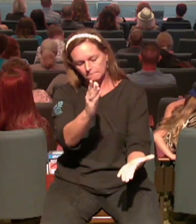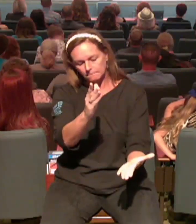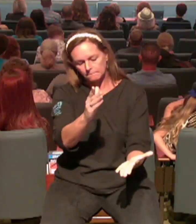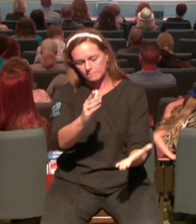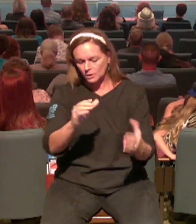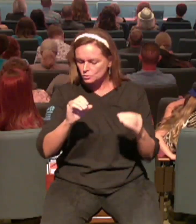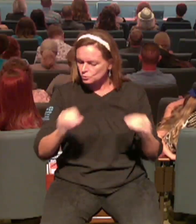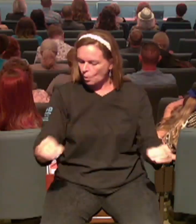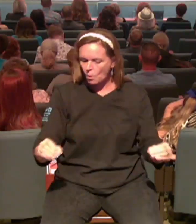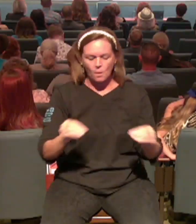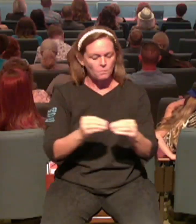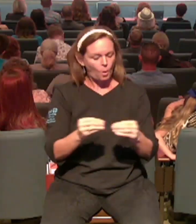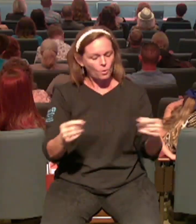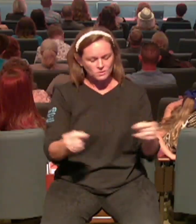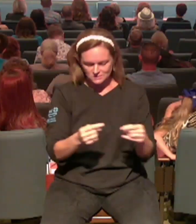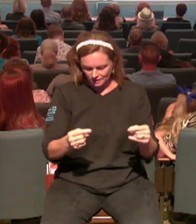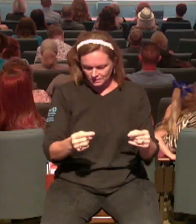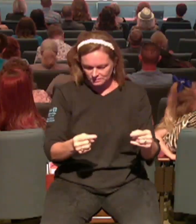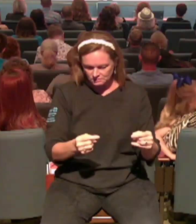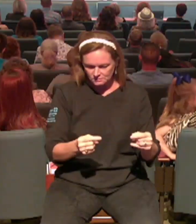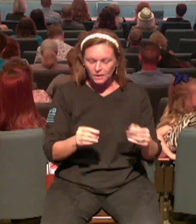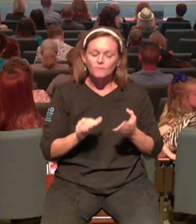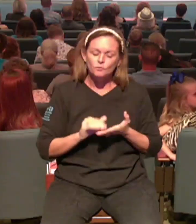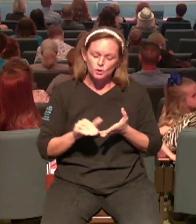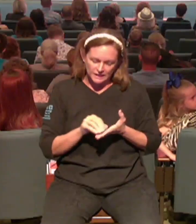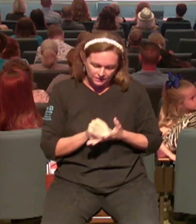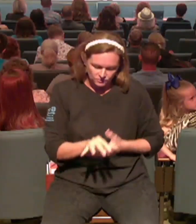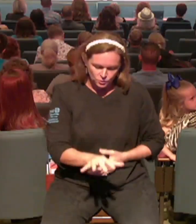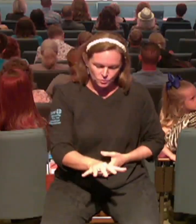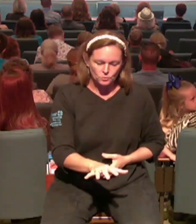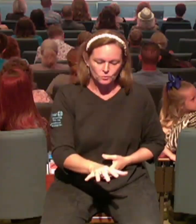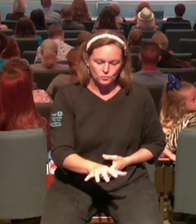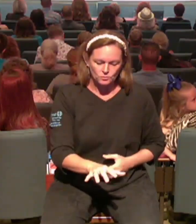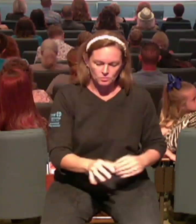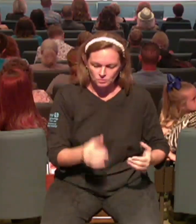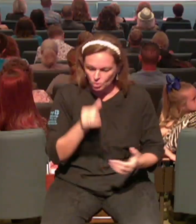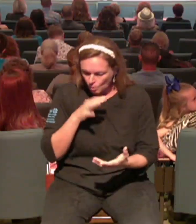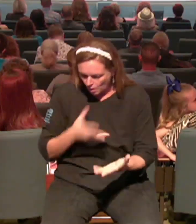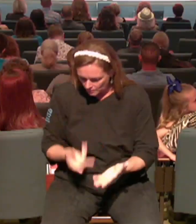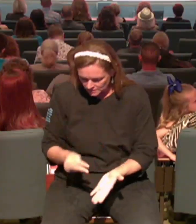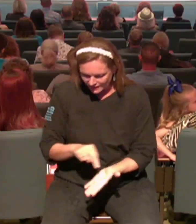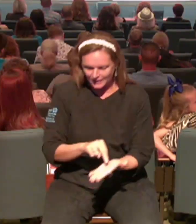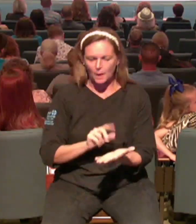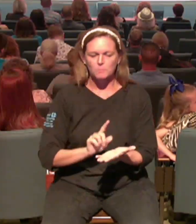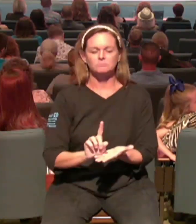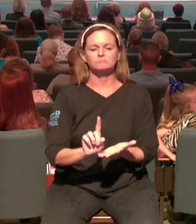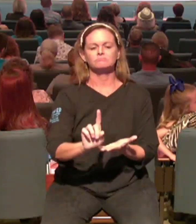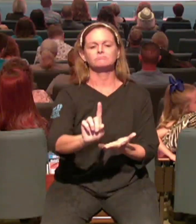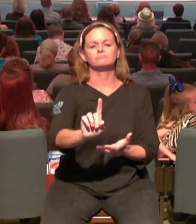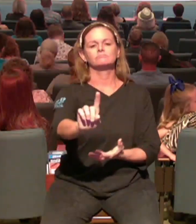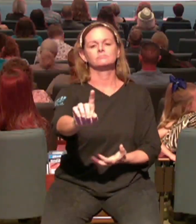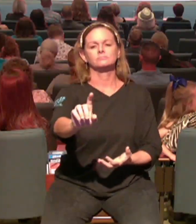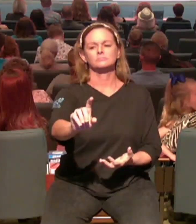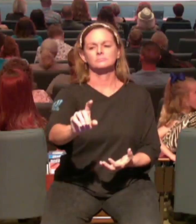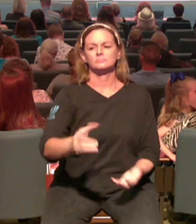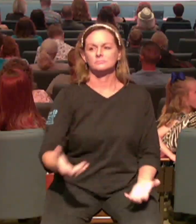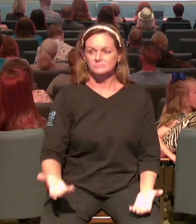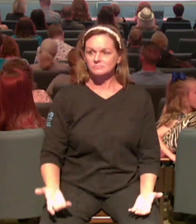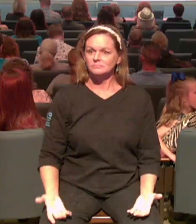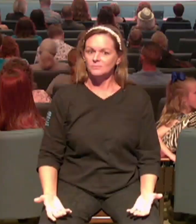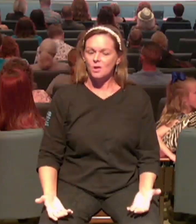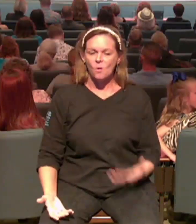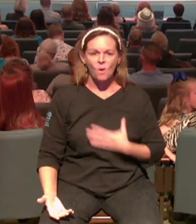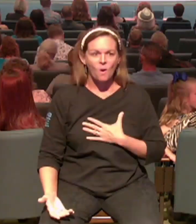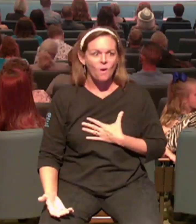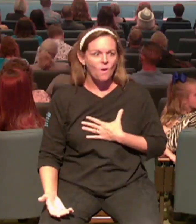is the Word was with God, and the Word was God, and the Word became flesh, hello, dwelt among us, right? And they're